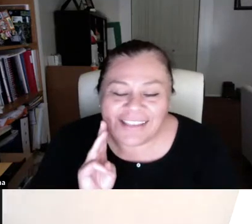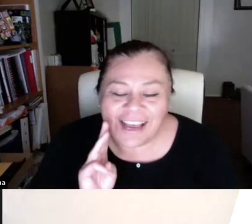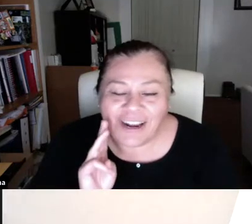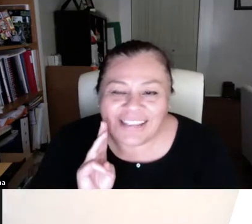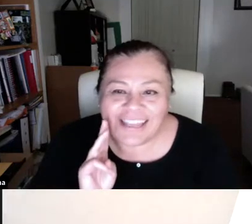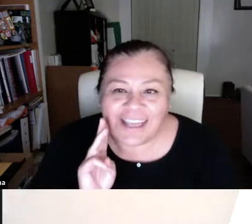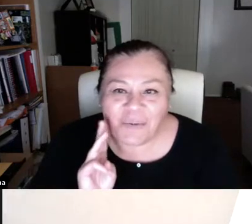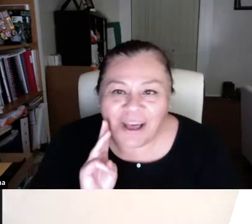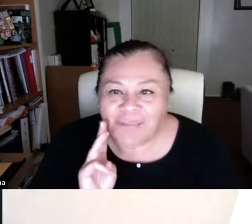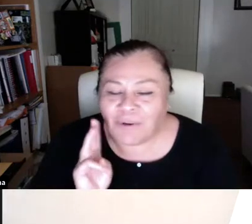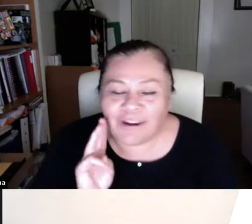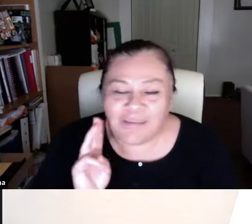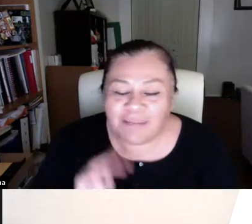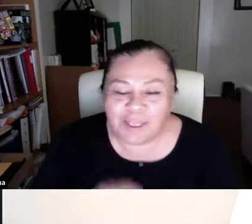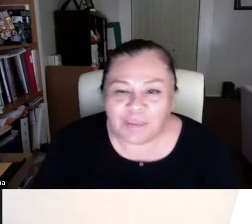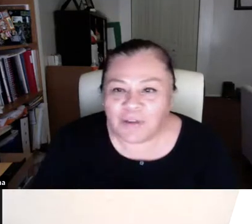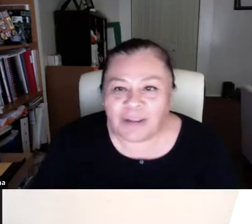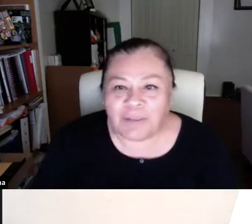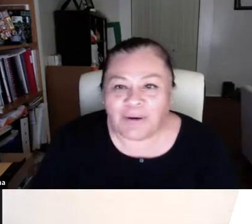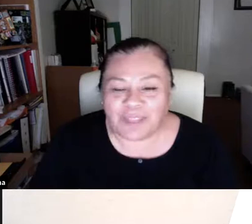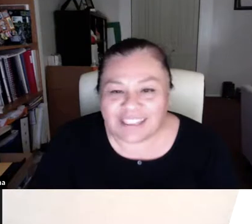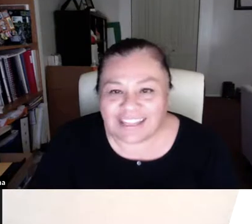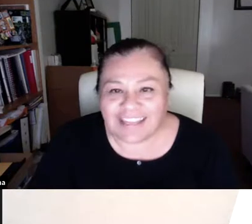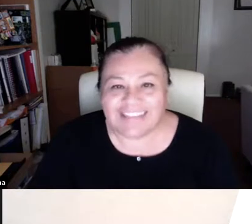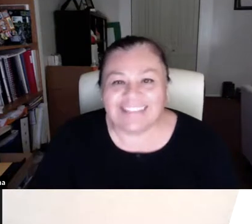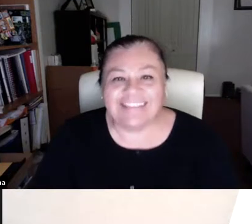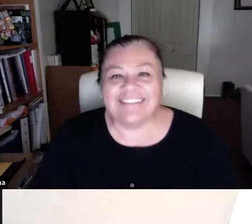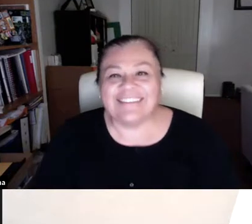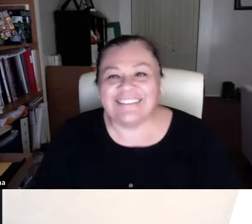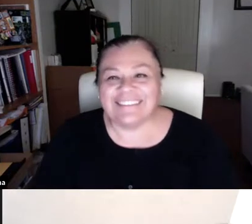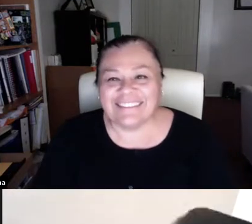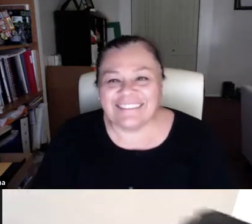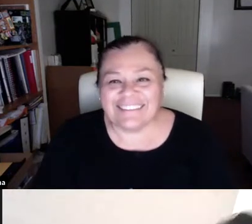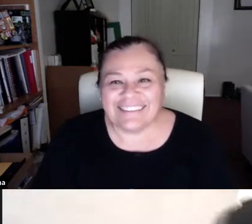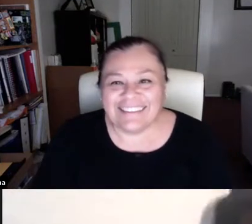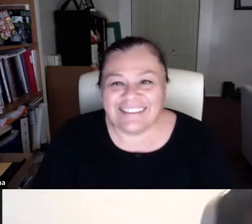y si hago la seña de wine, probablemente mi esposo rápido contesta.